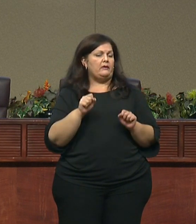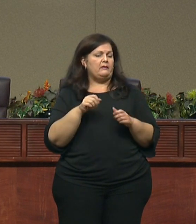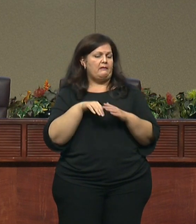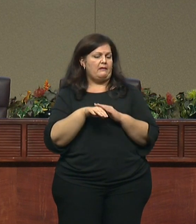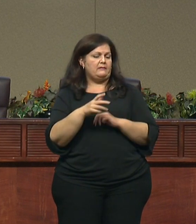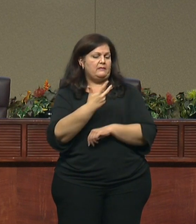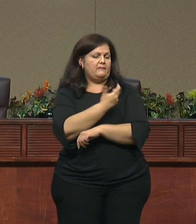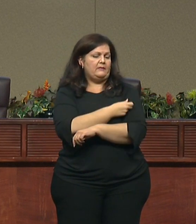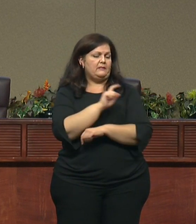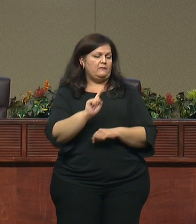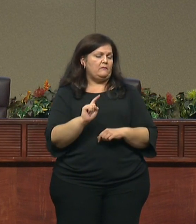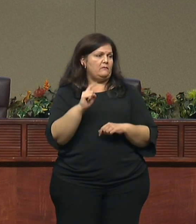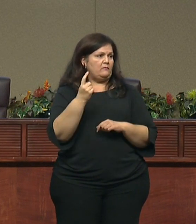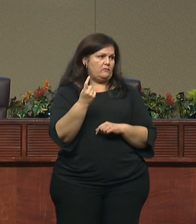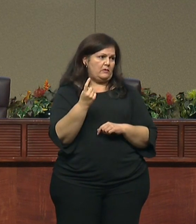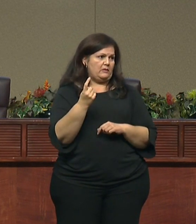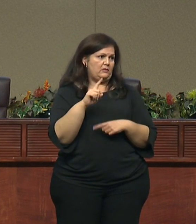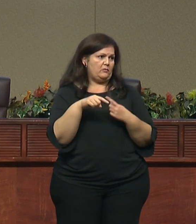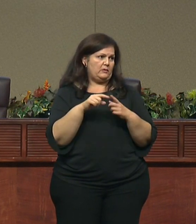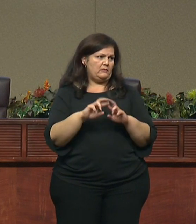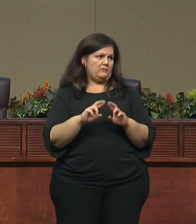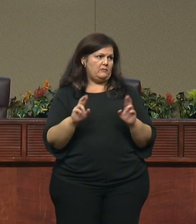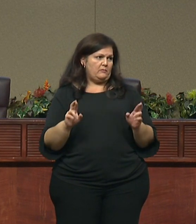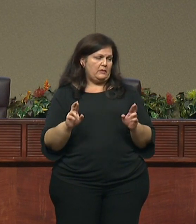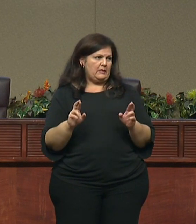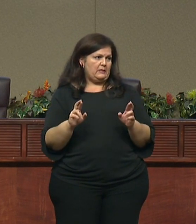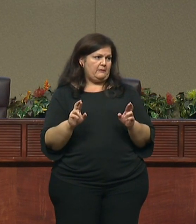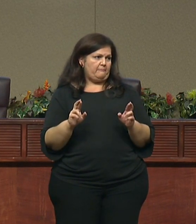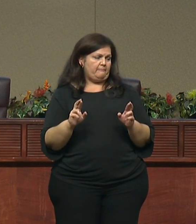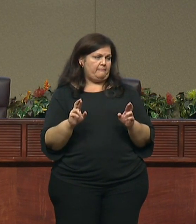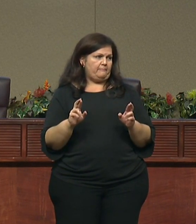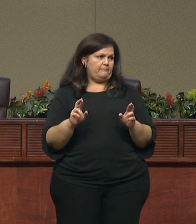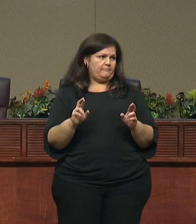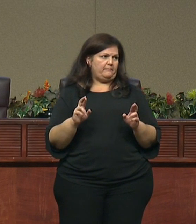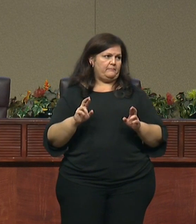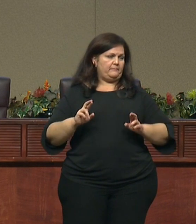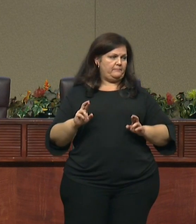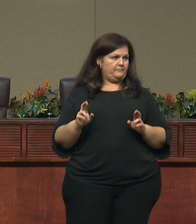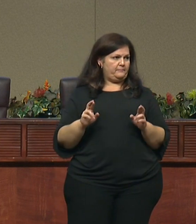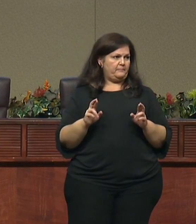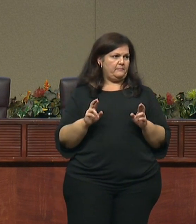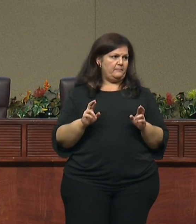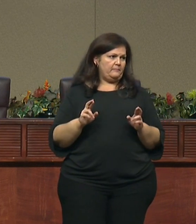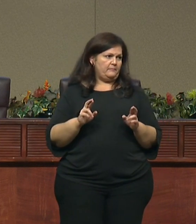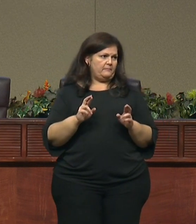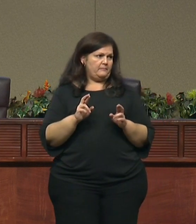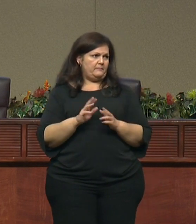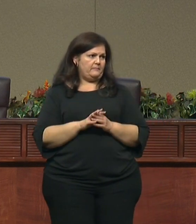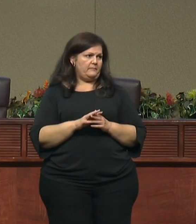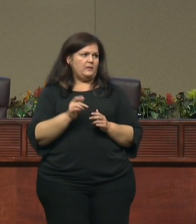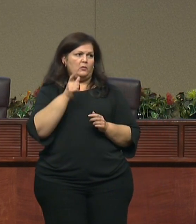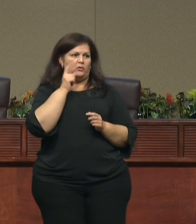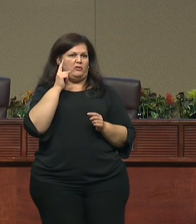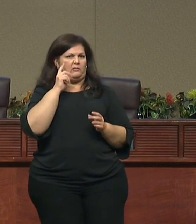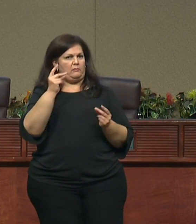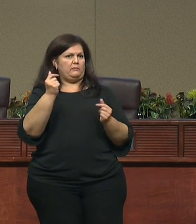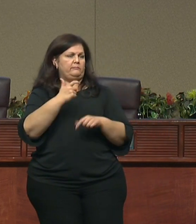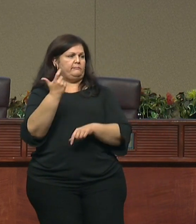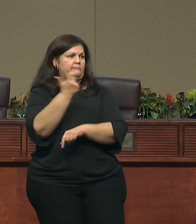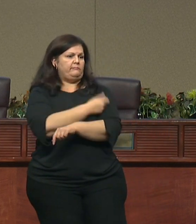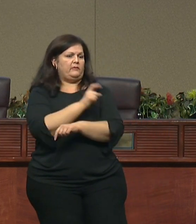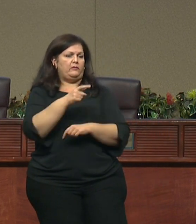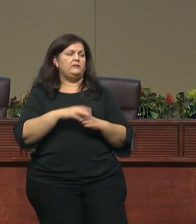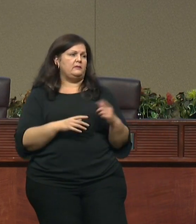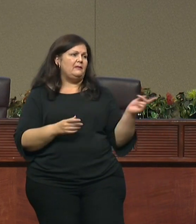the vaccine first when it is ready? What groups of people does he anticipate will be vaccinated right away?